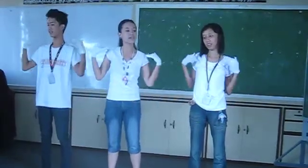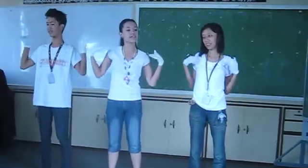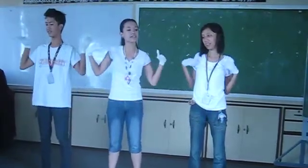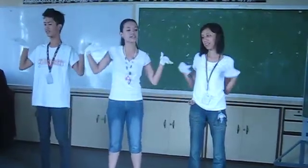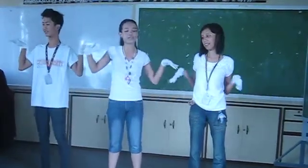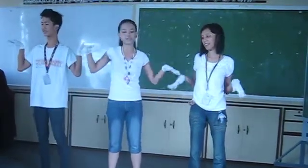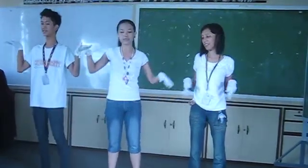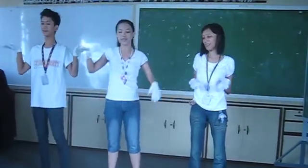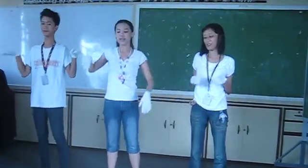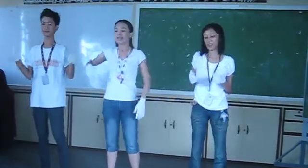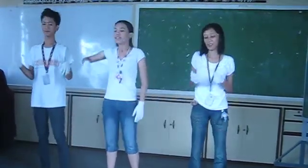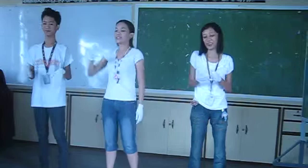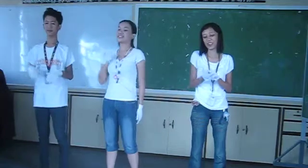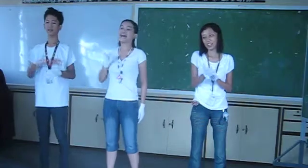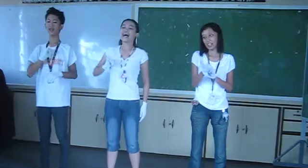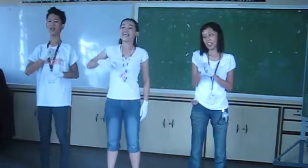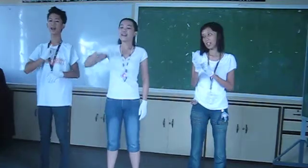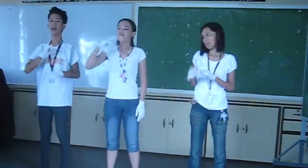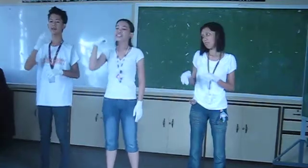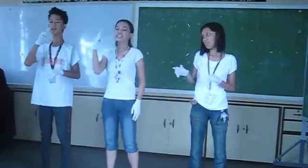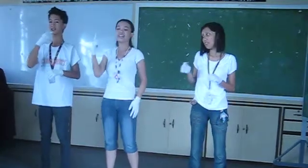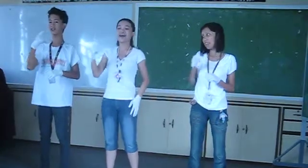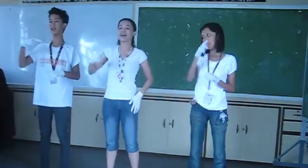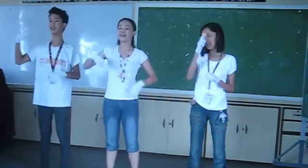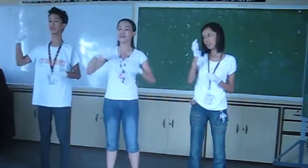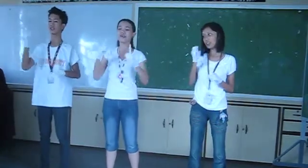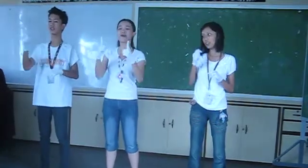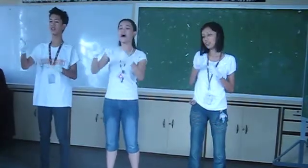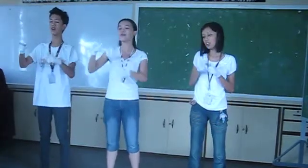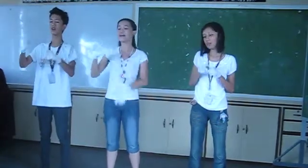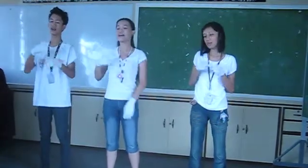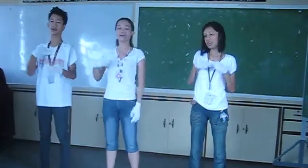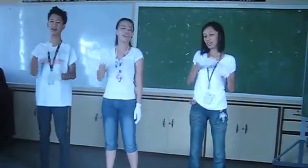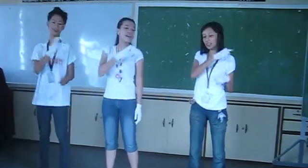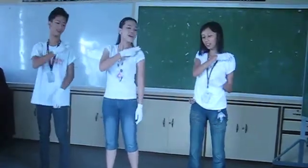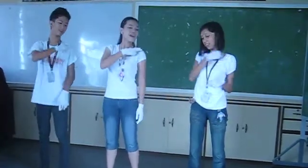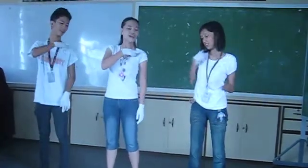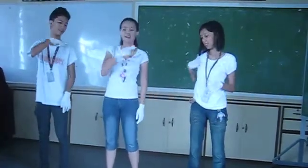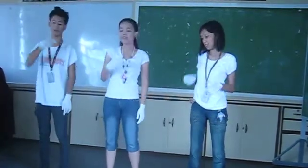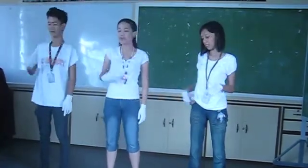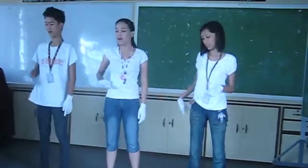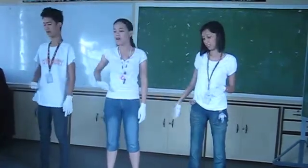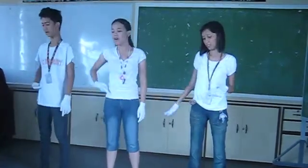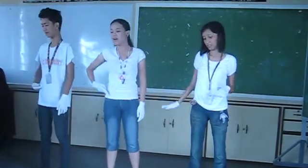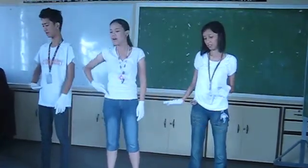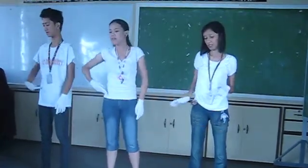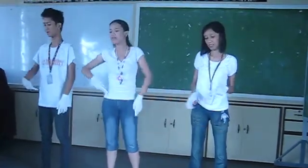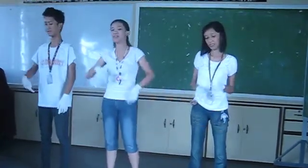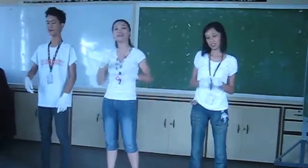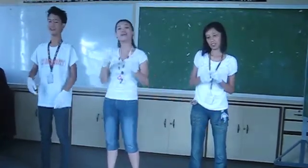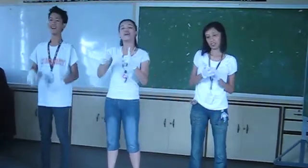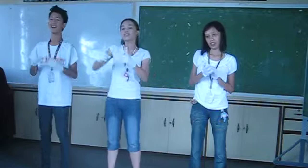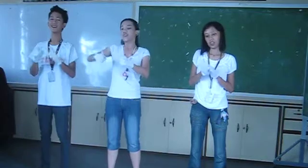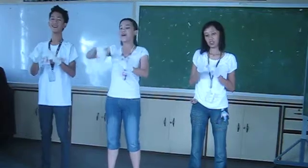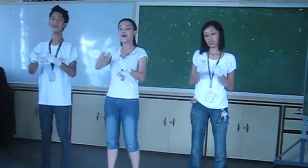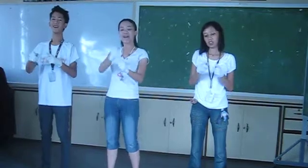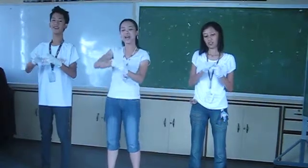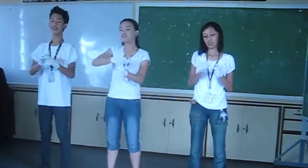wings. Did I ever tell you you're my hero? You're